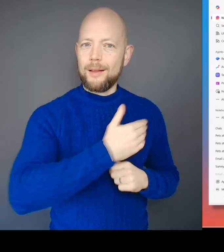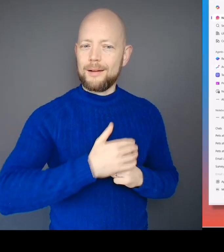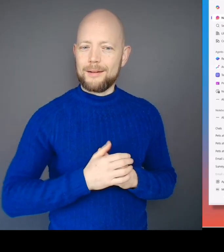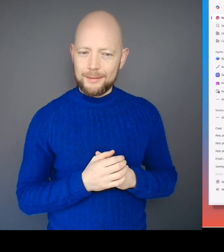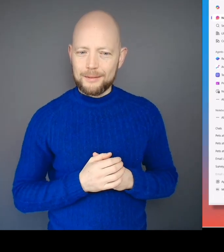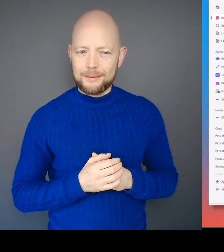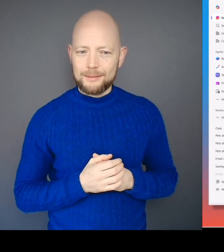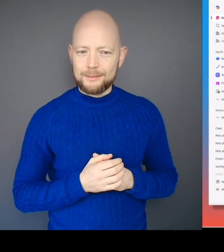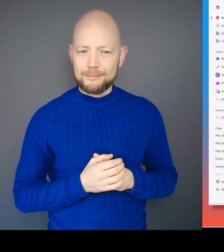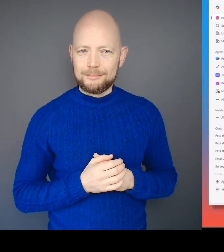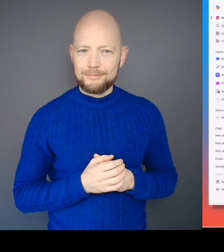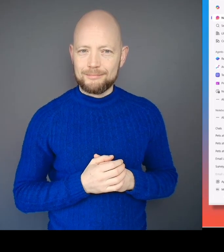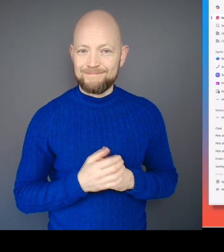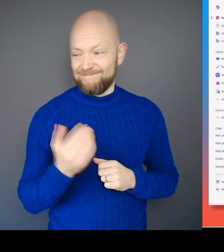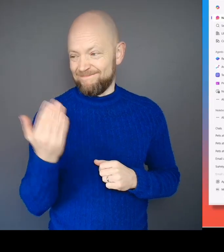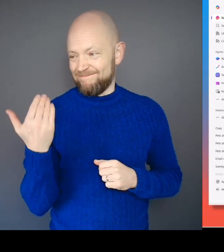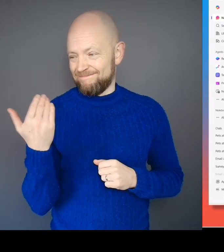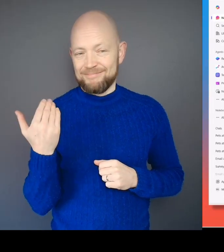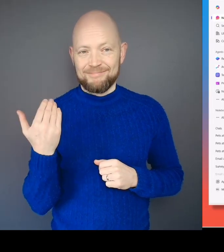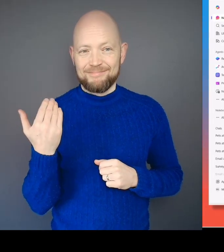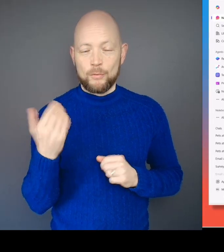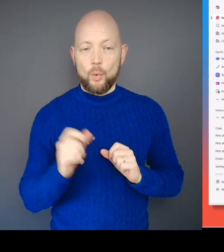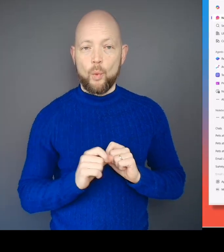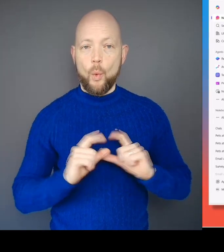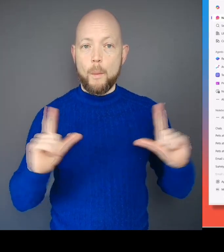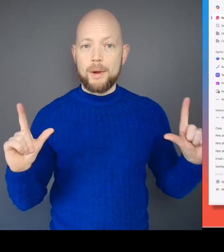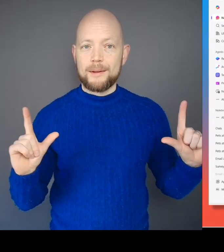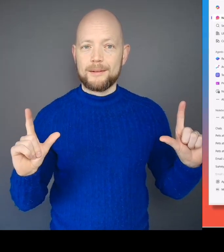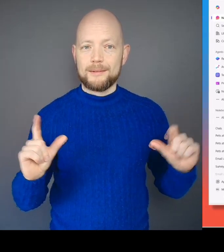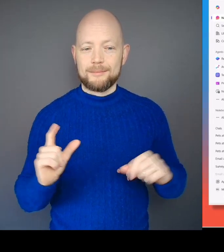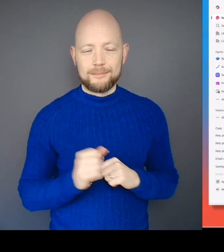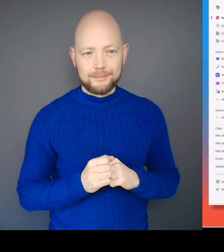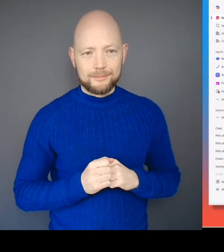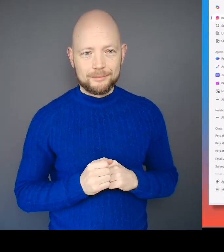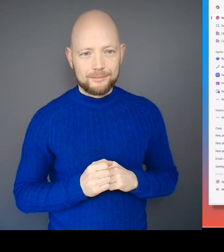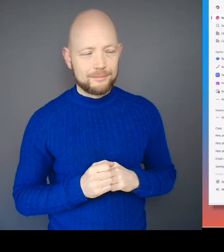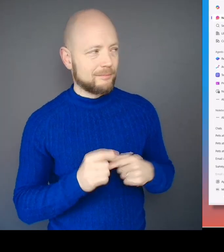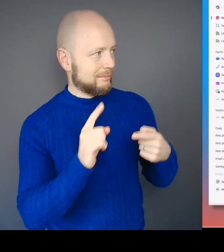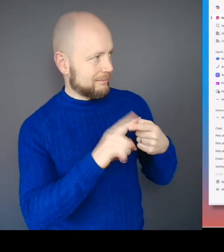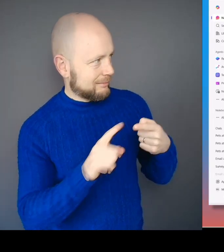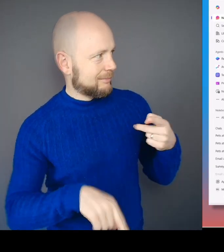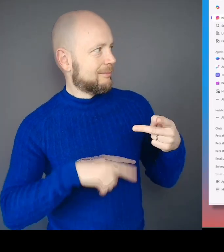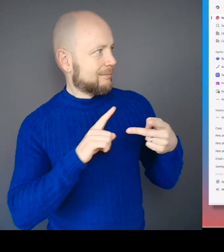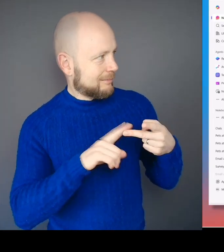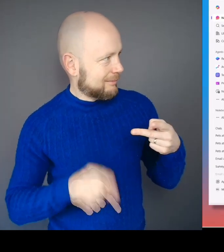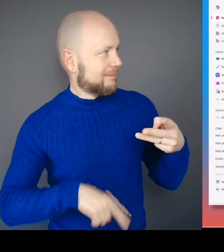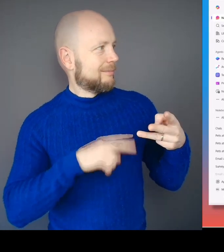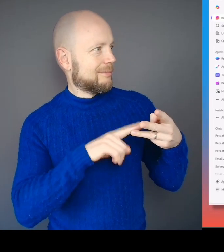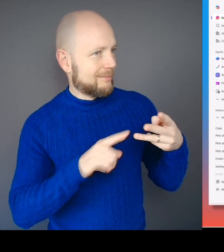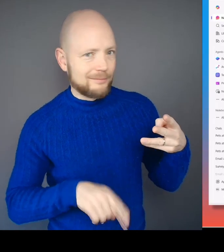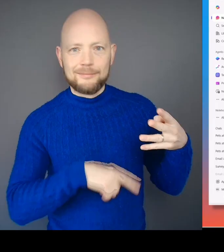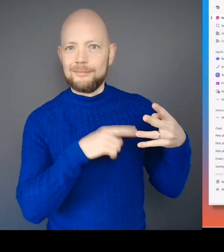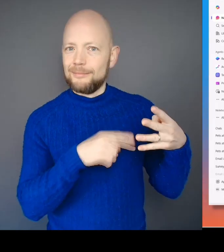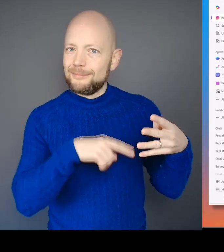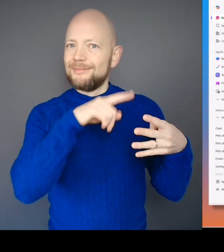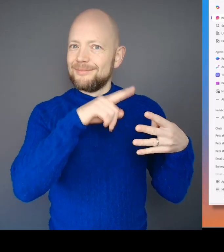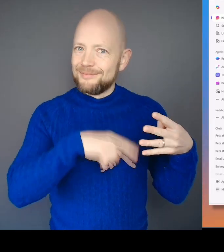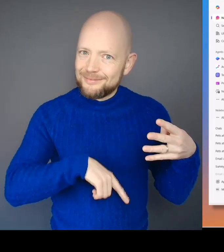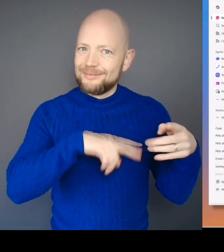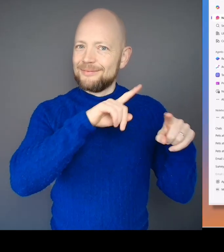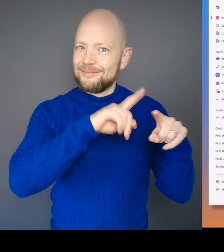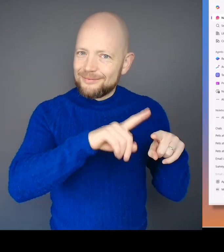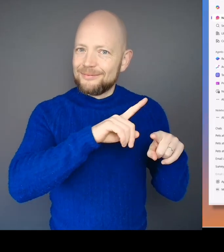happens is that we have got all of the things that have been recently opened here. So I've got a Pets at Workday document, I've got a